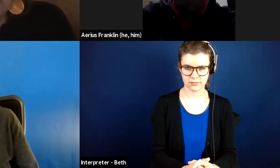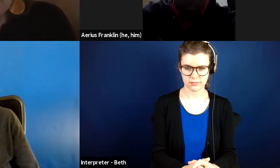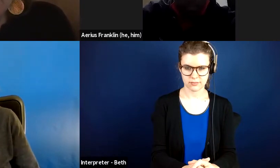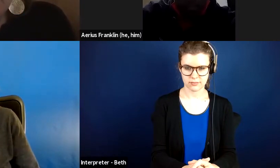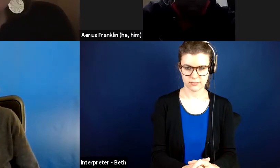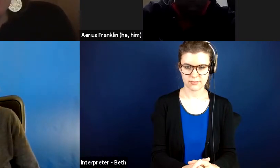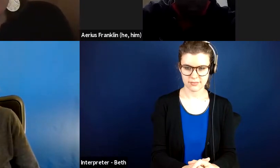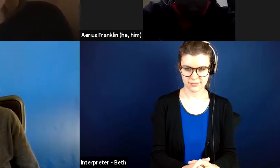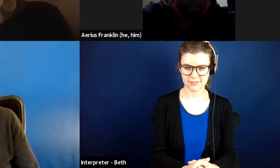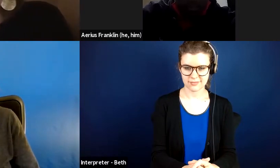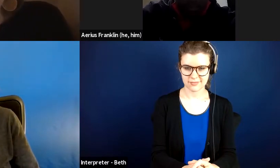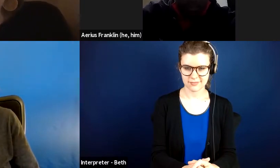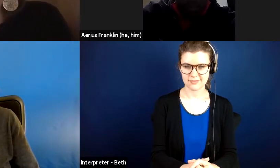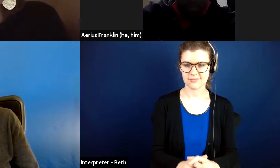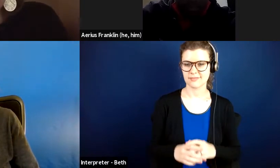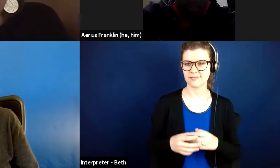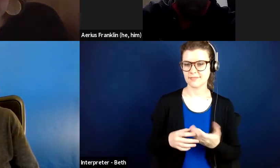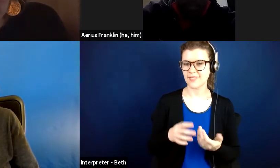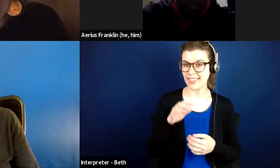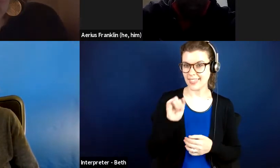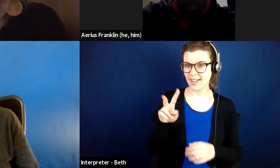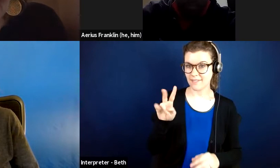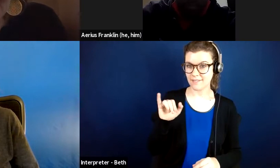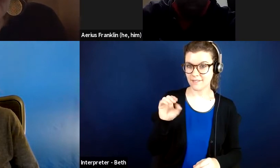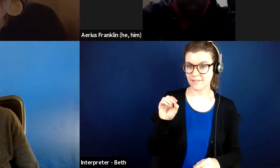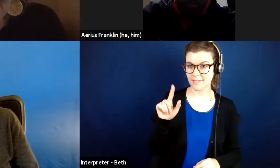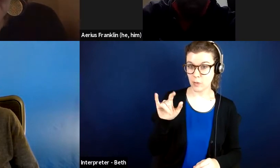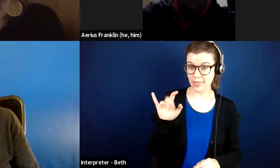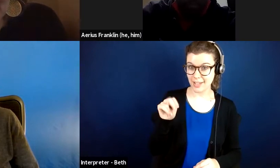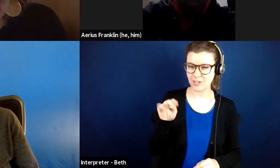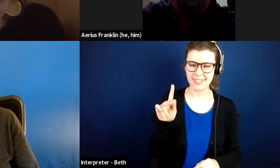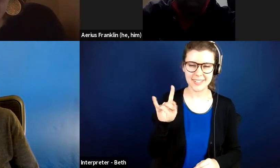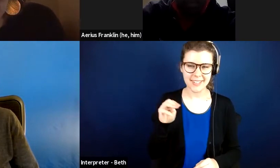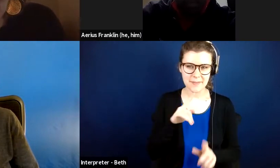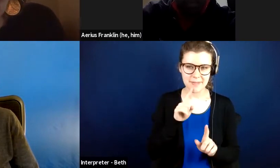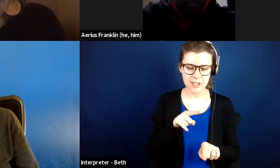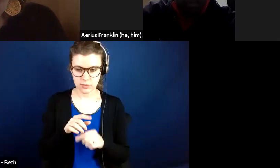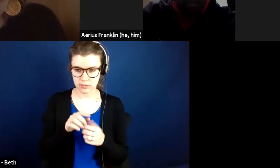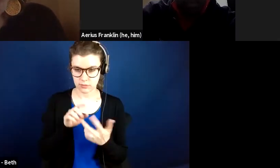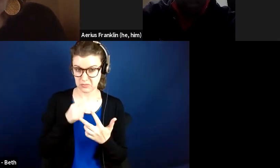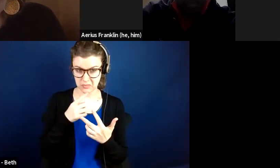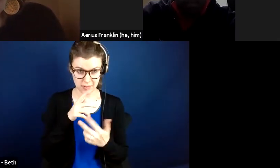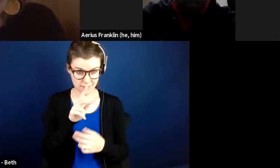Kim. What is a violation? of the ADA?